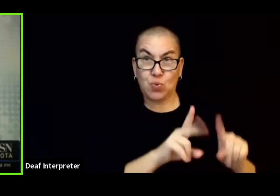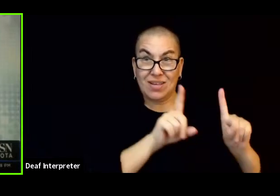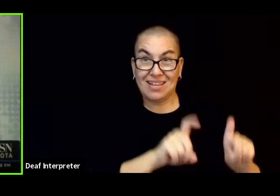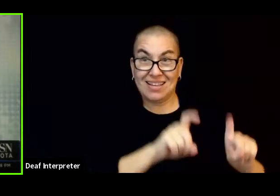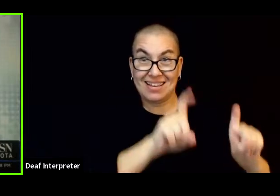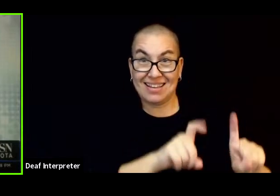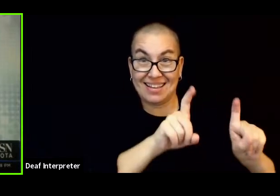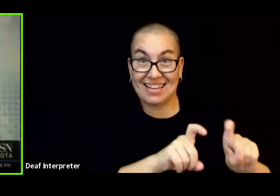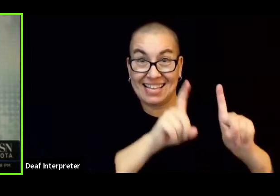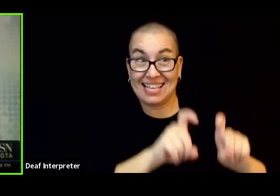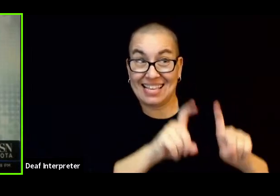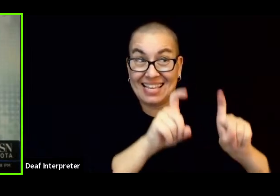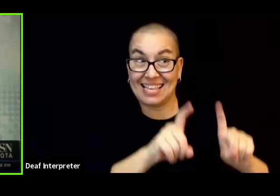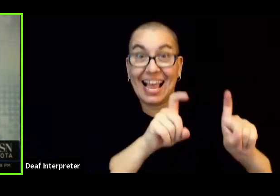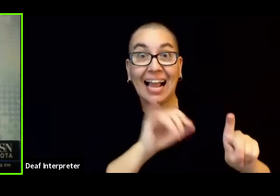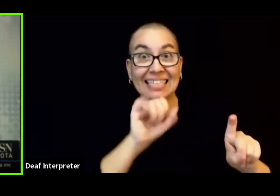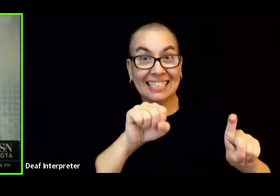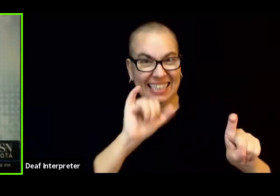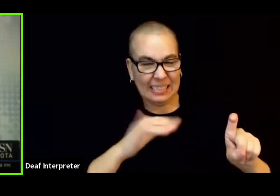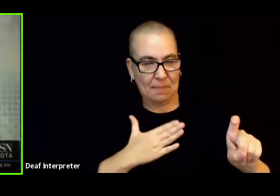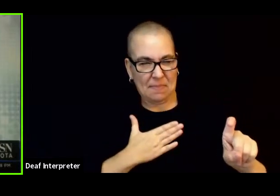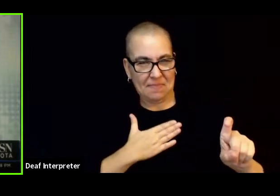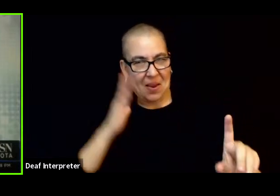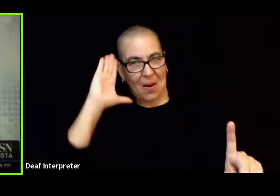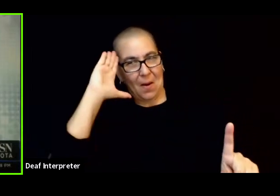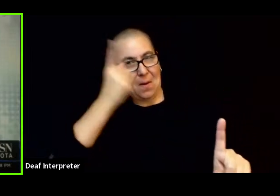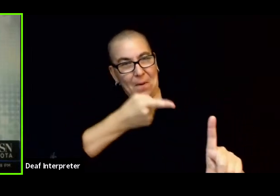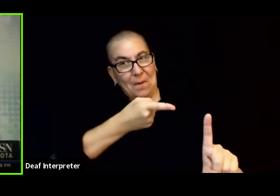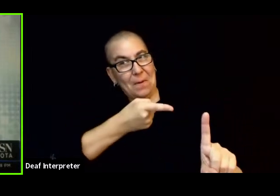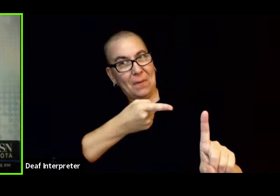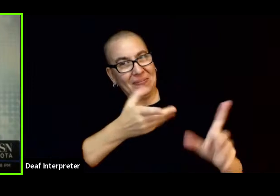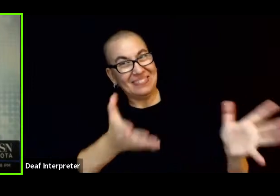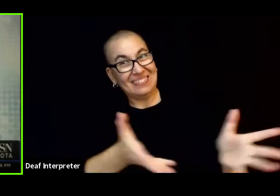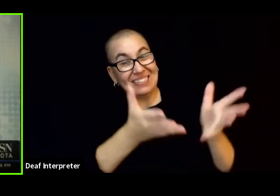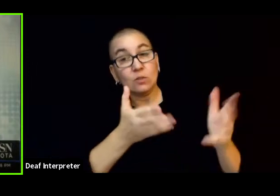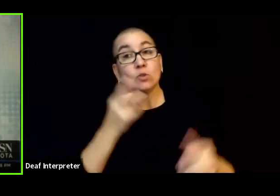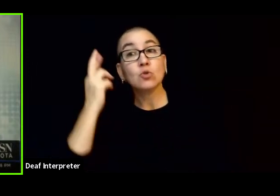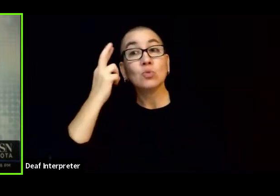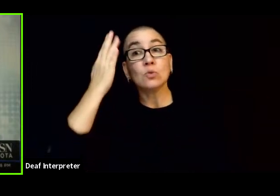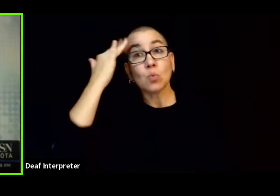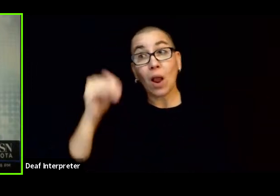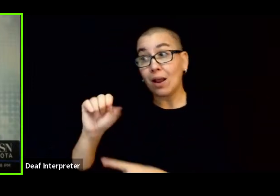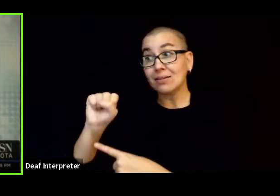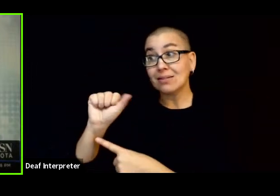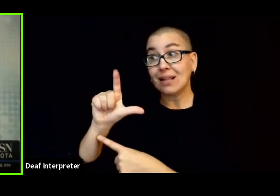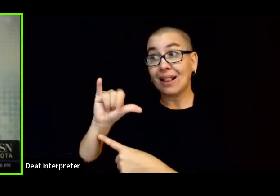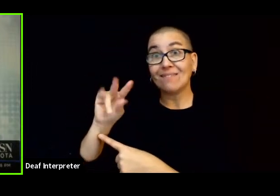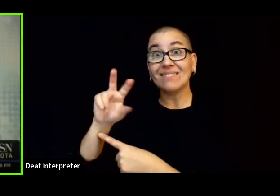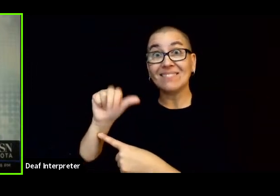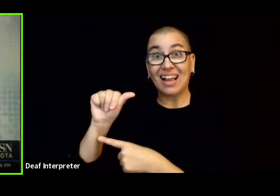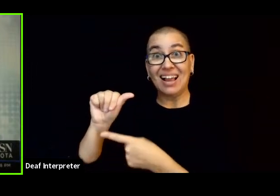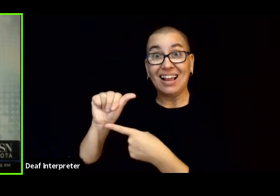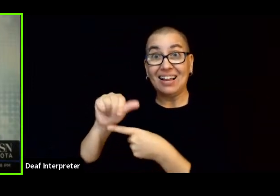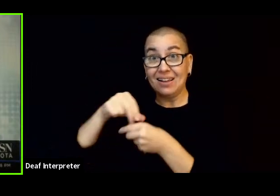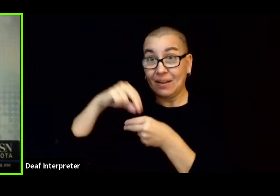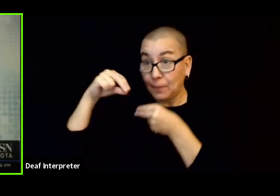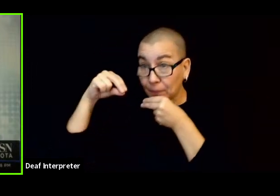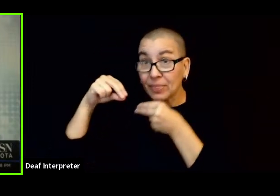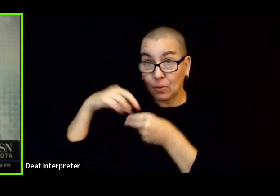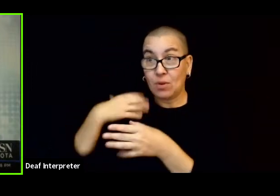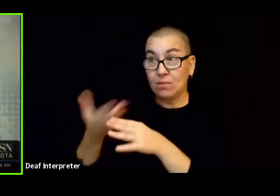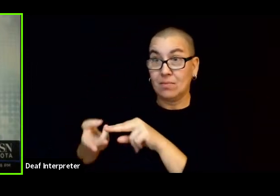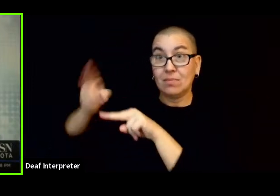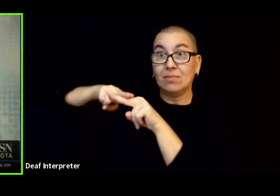led to the creation of many more saliva collection, semi-permanent sites, many more